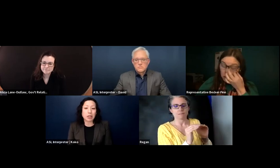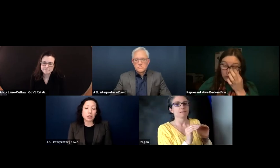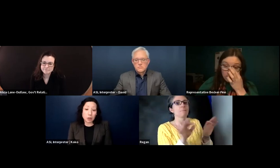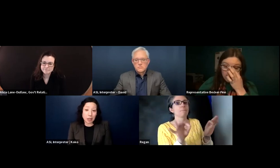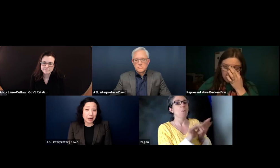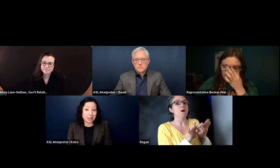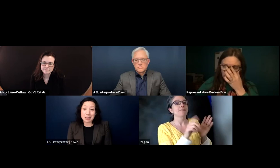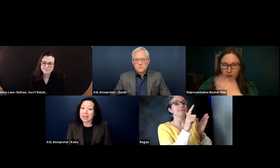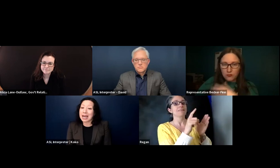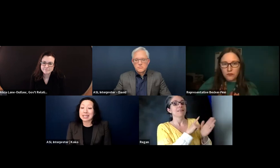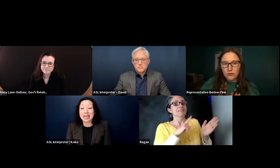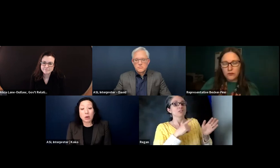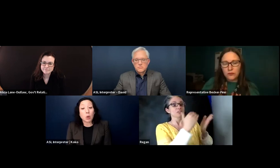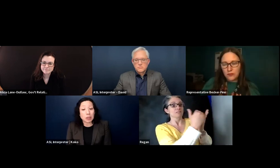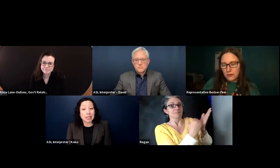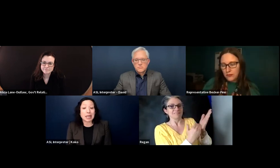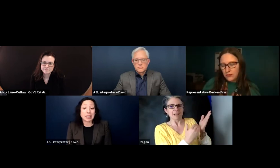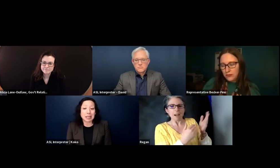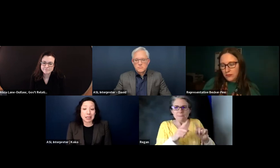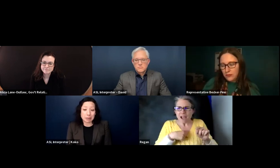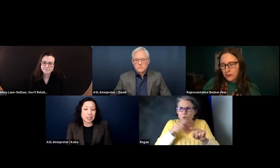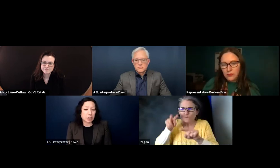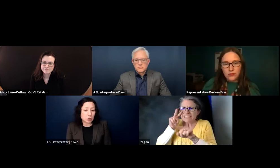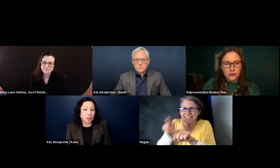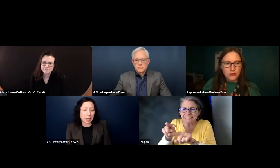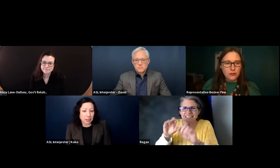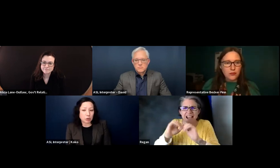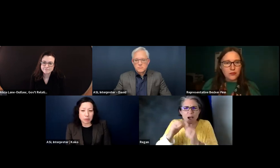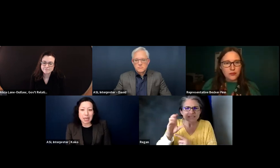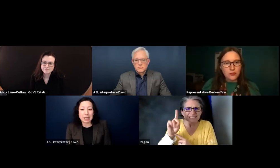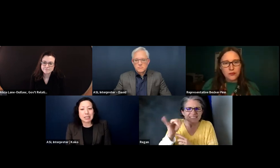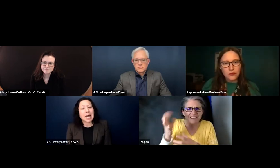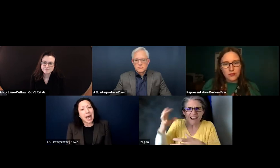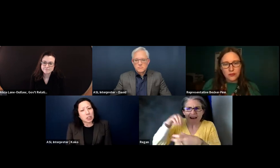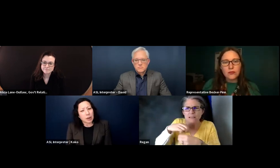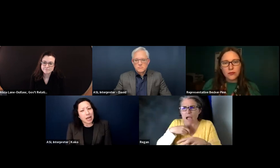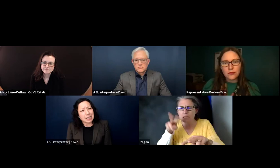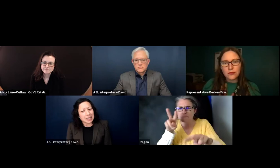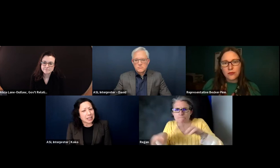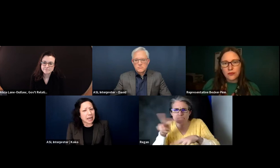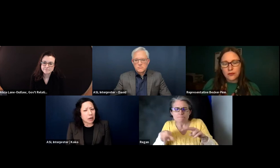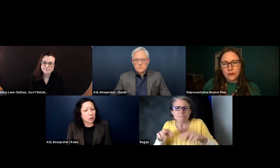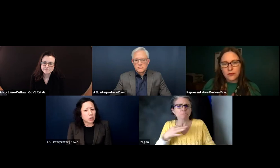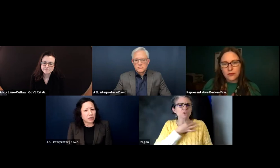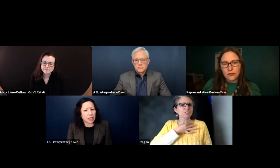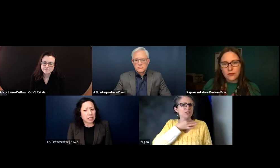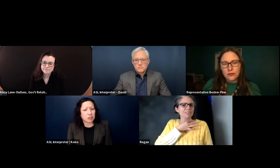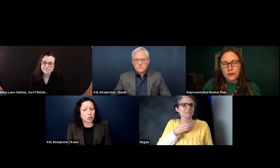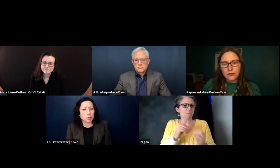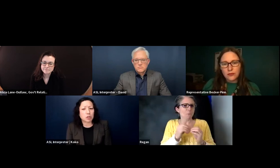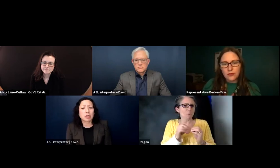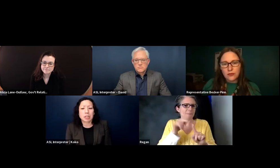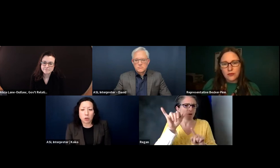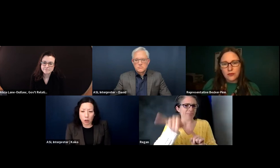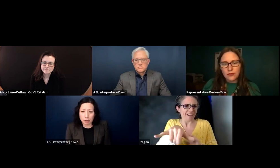be utilized. It's not only limited to classroom settings. And so I'm not seeing how certified